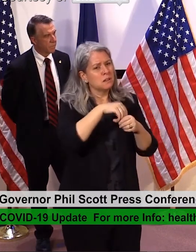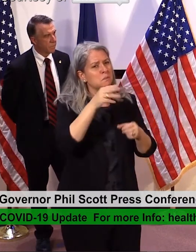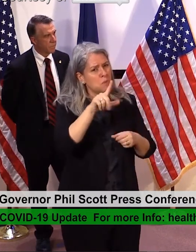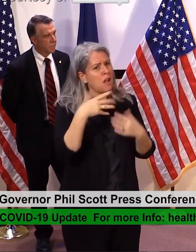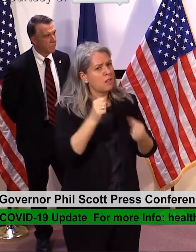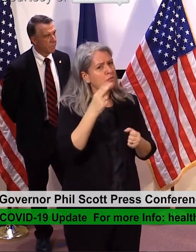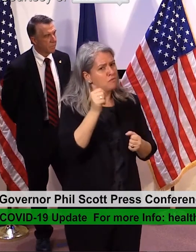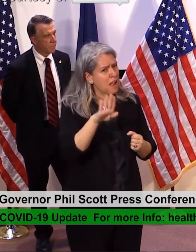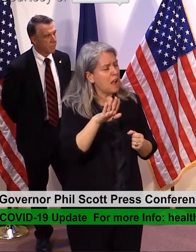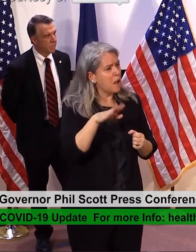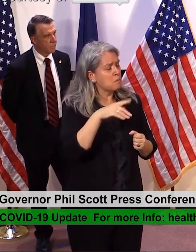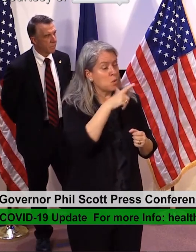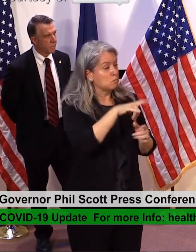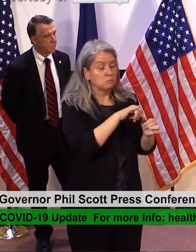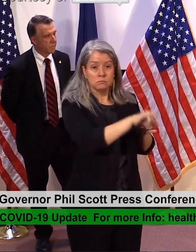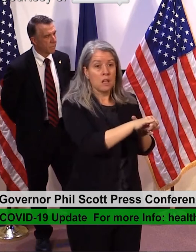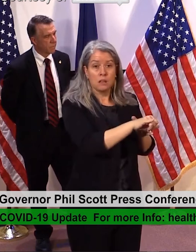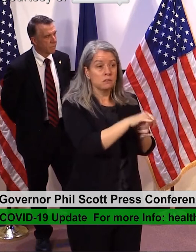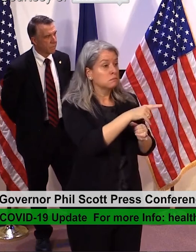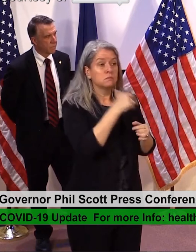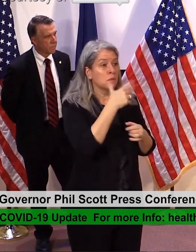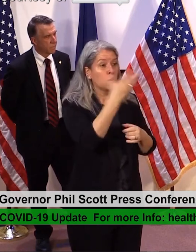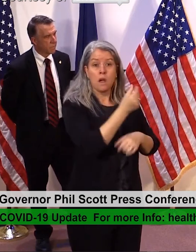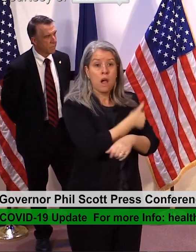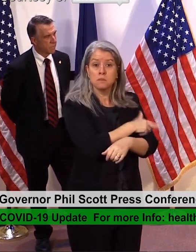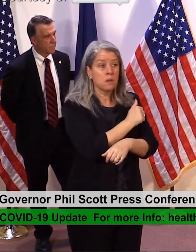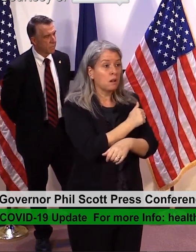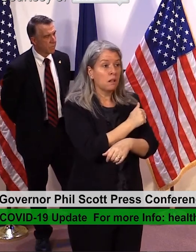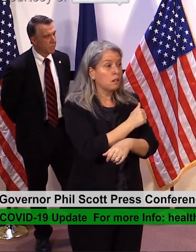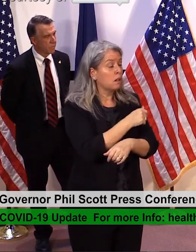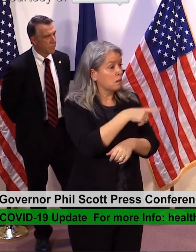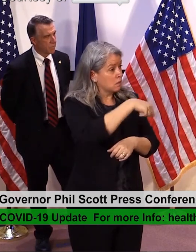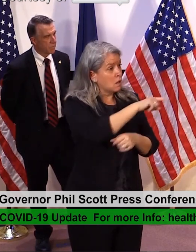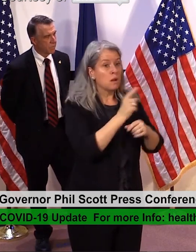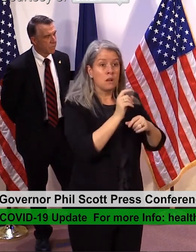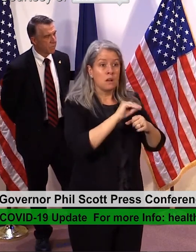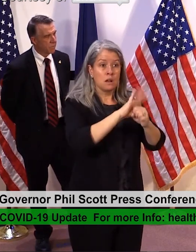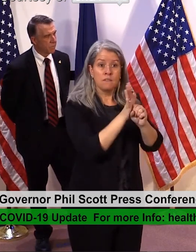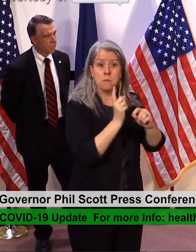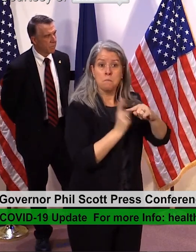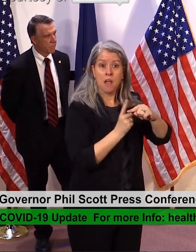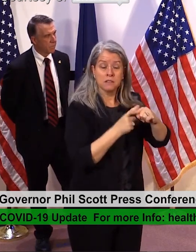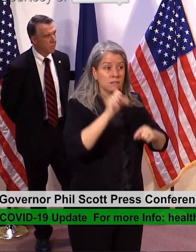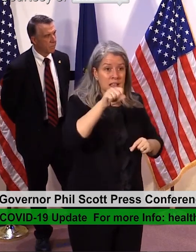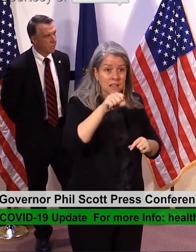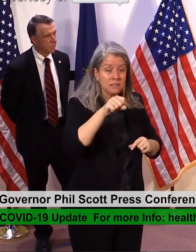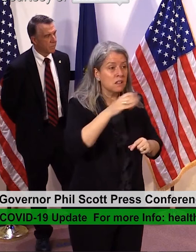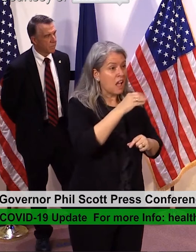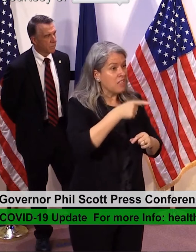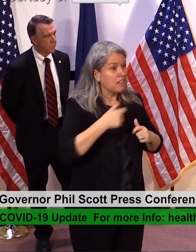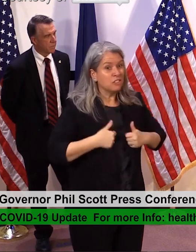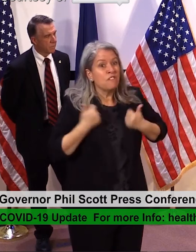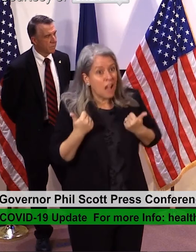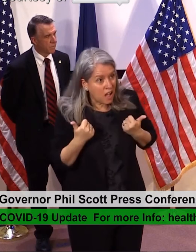who remained there, did not go to the hospital, were positive patients in testing, and have